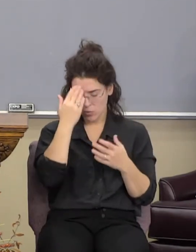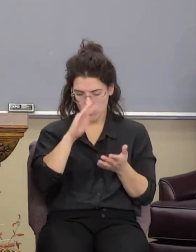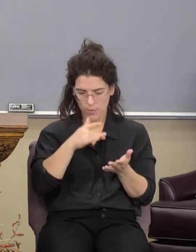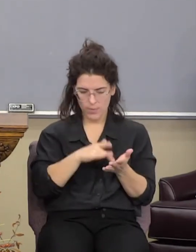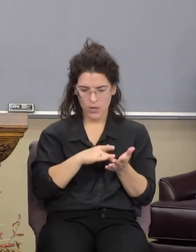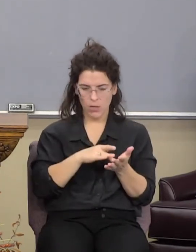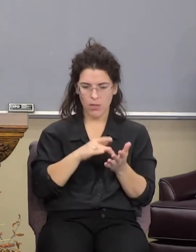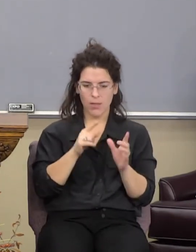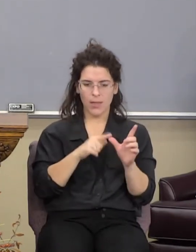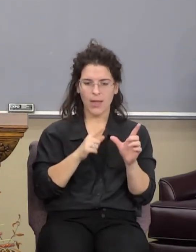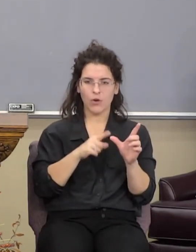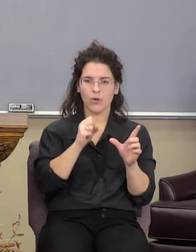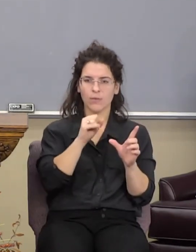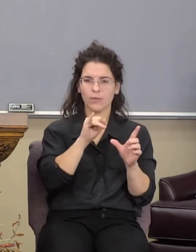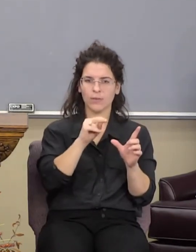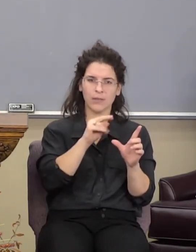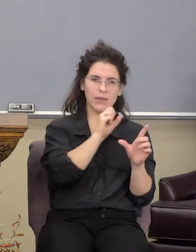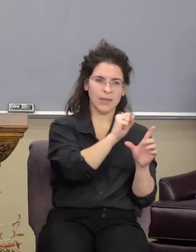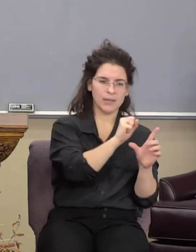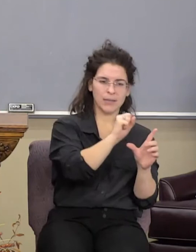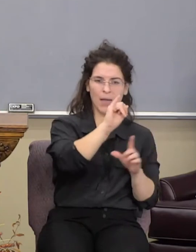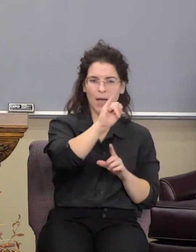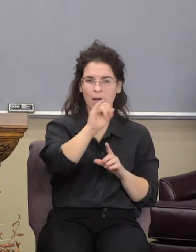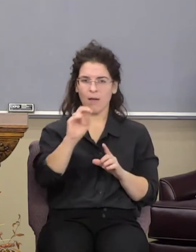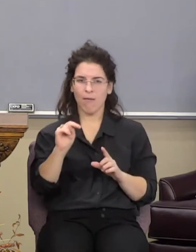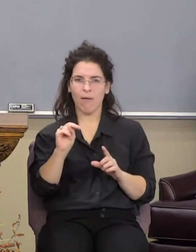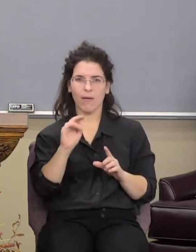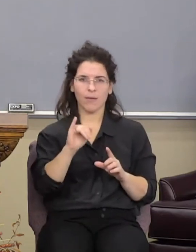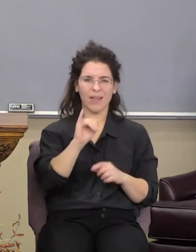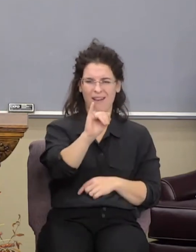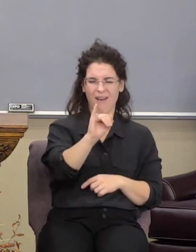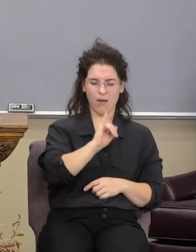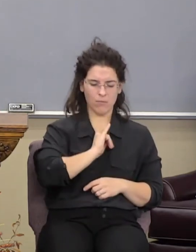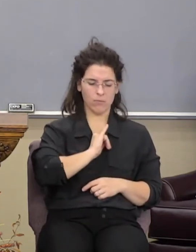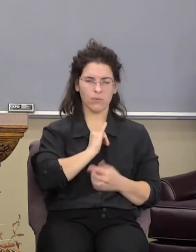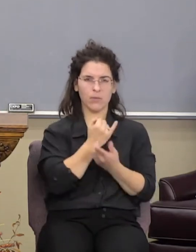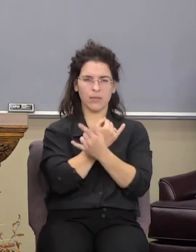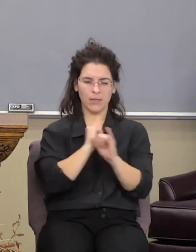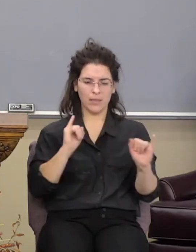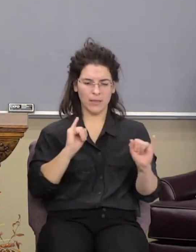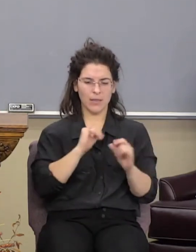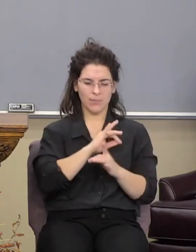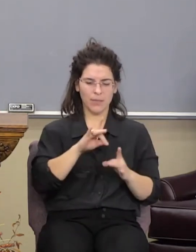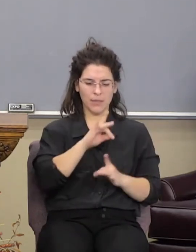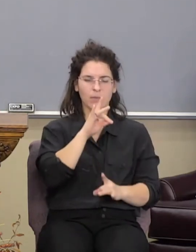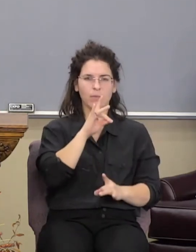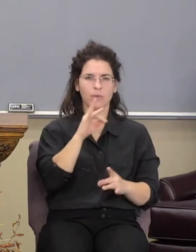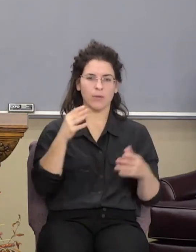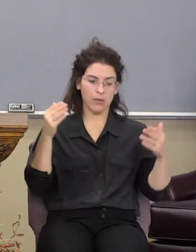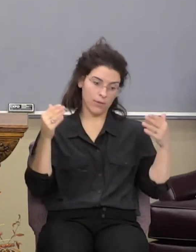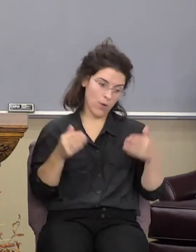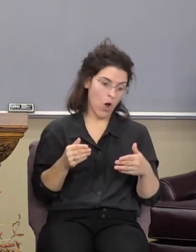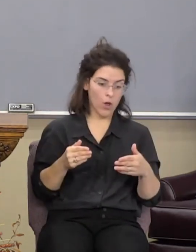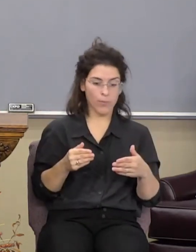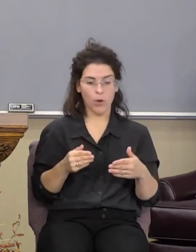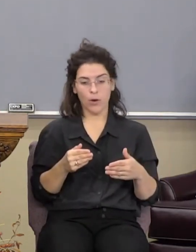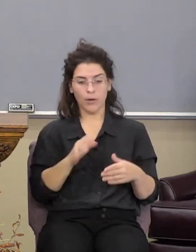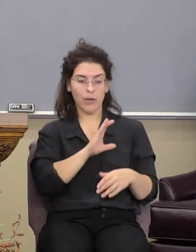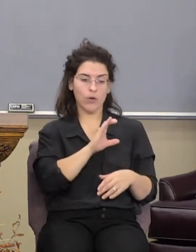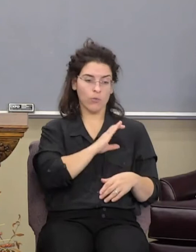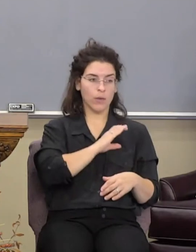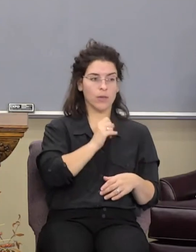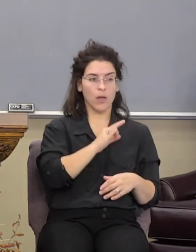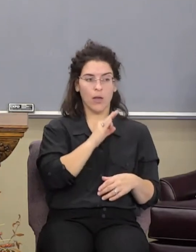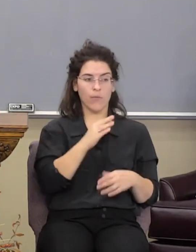sin, right? I. That independent spirit that is the hallmark characteristic of the